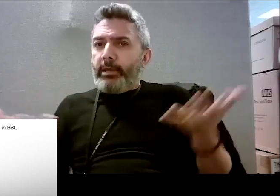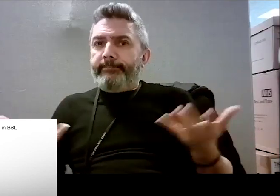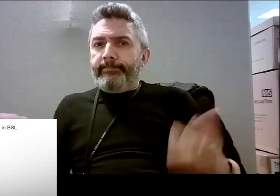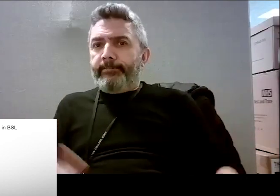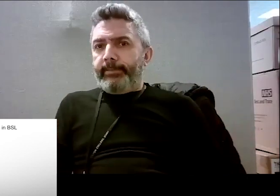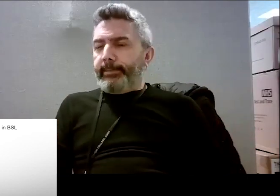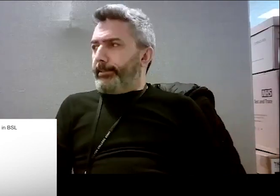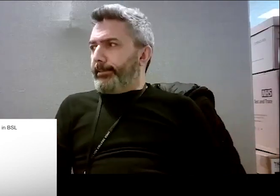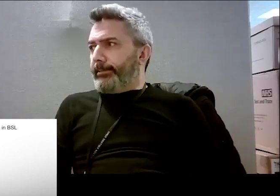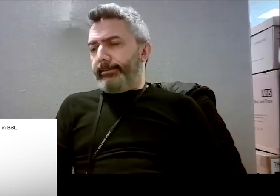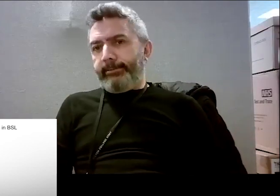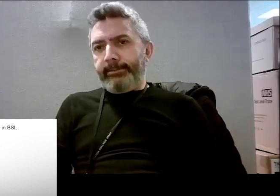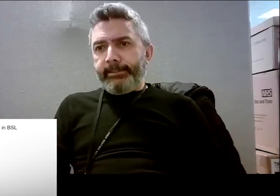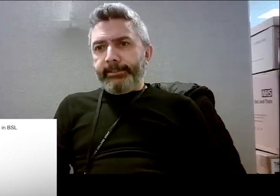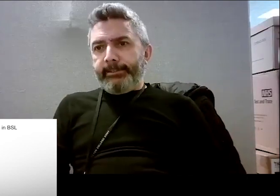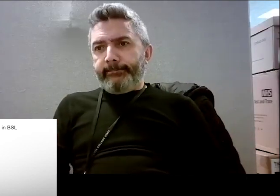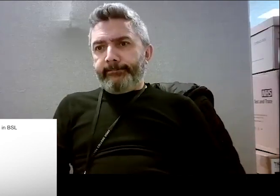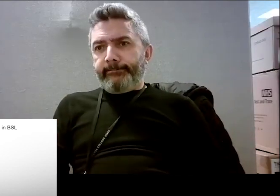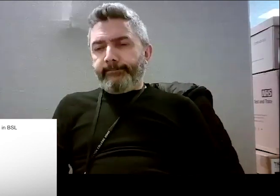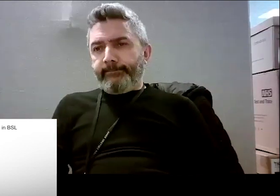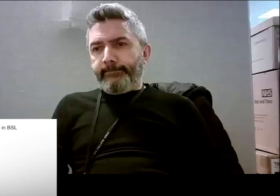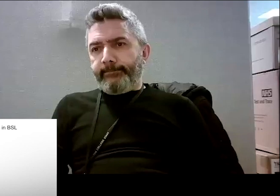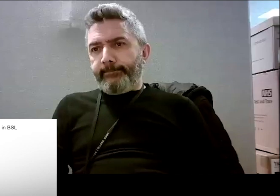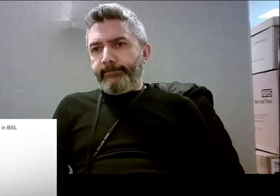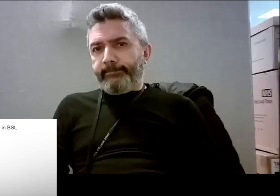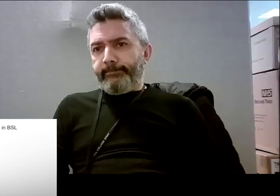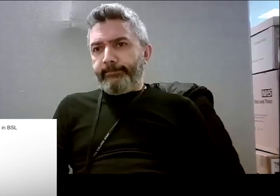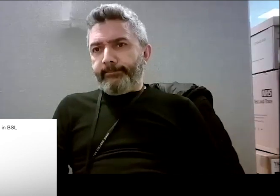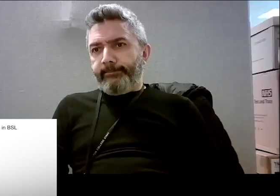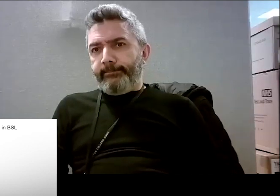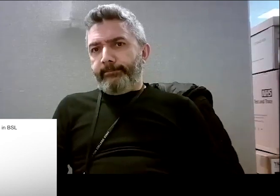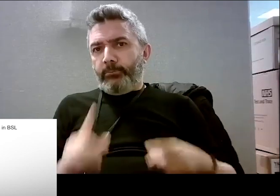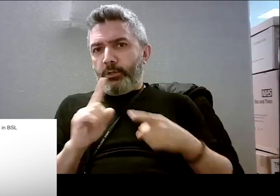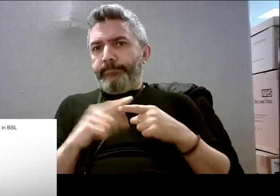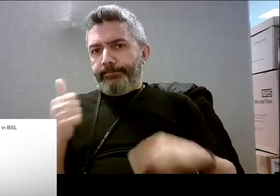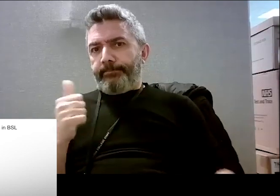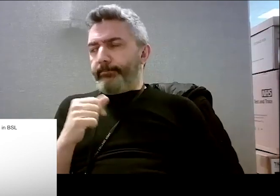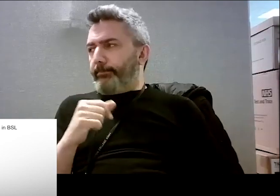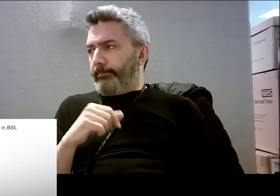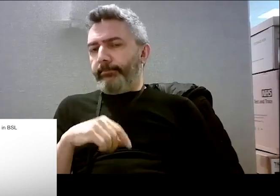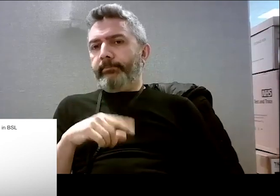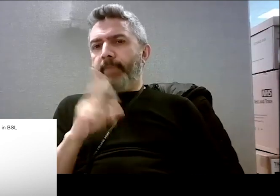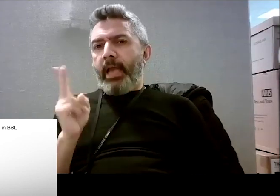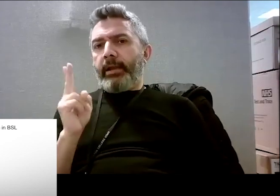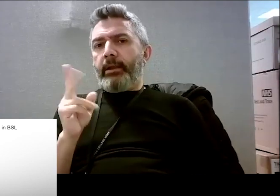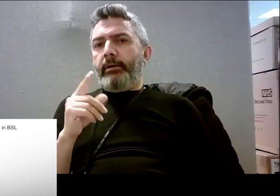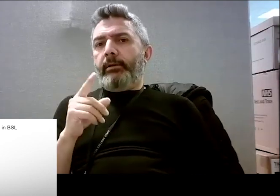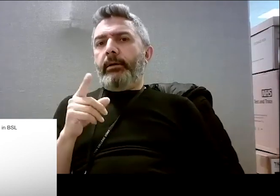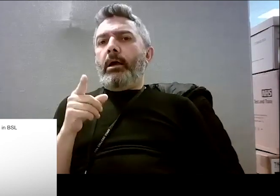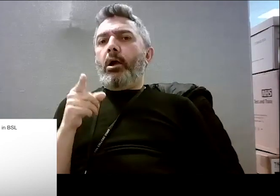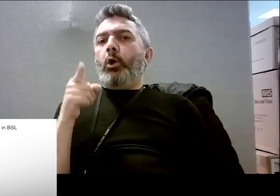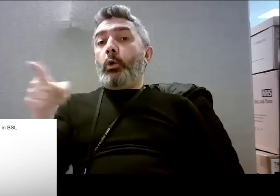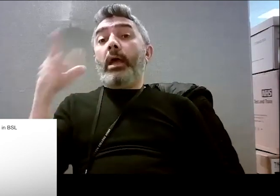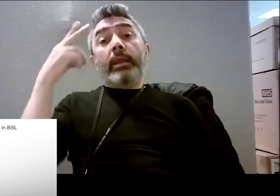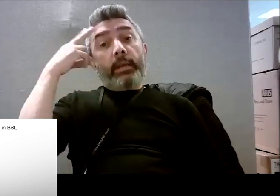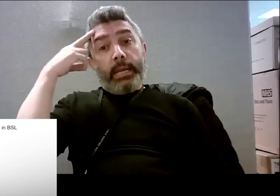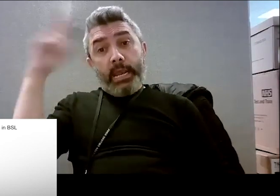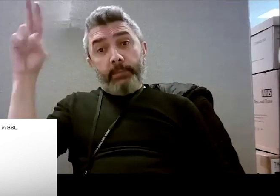It's the same as you're looking somewhere. It's kind of a similar gesture to what hearing people can use sometimes if they're looking for where it is.